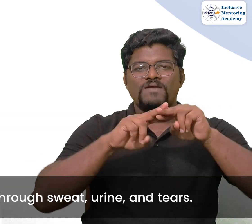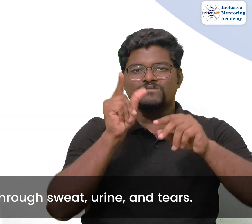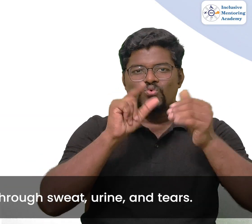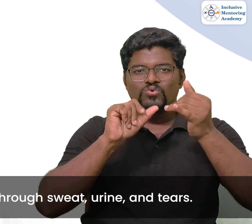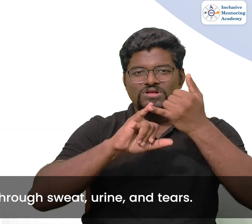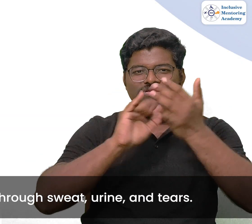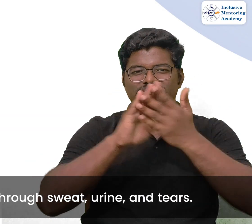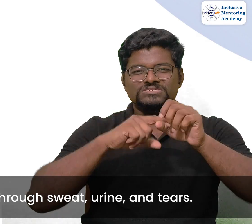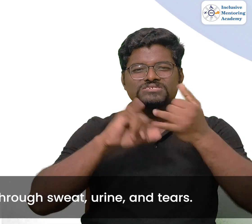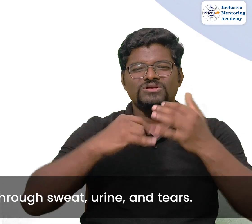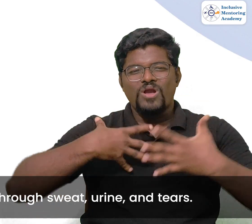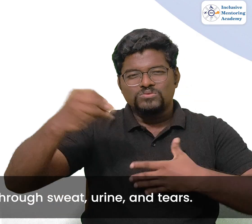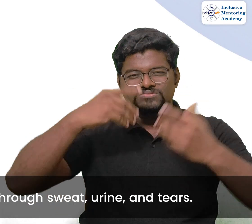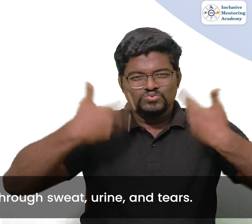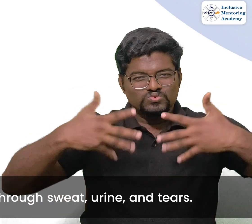Flushes out toxins through